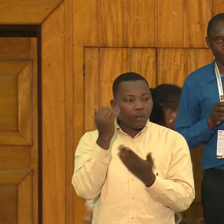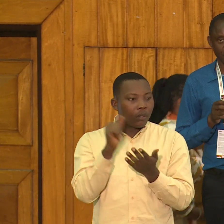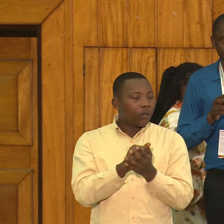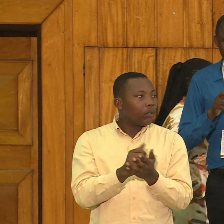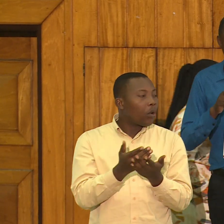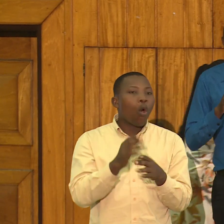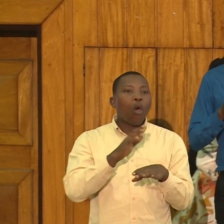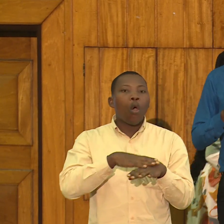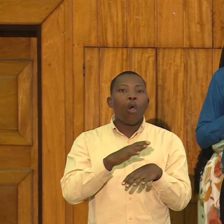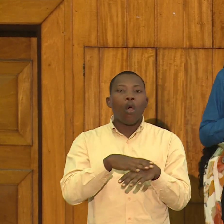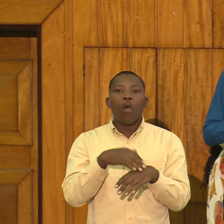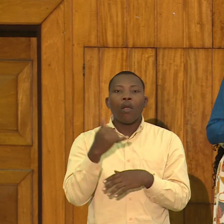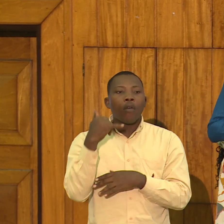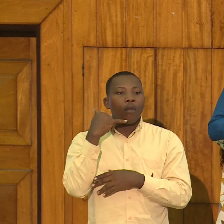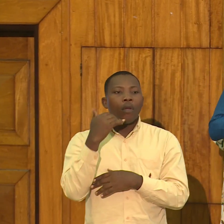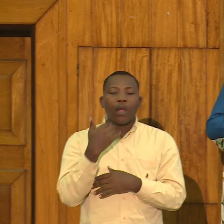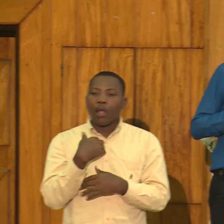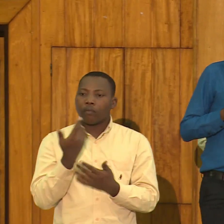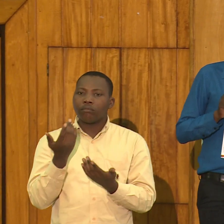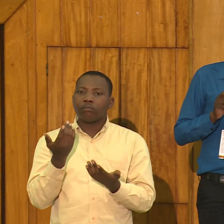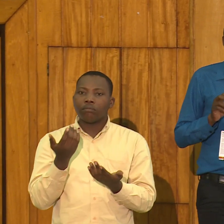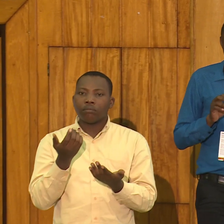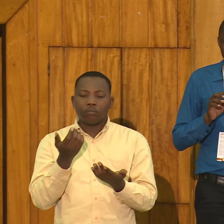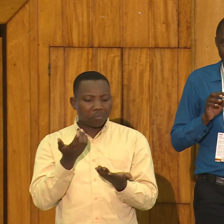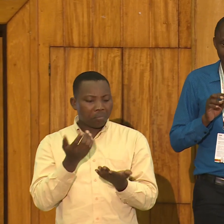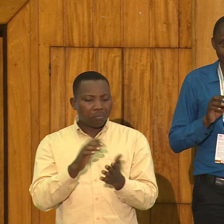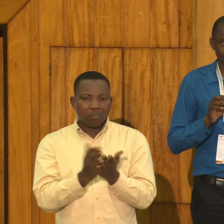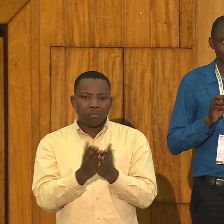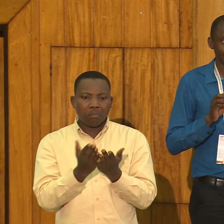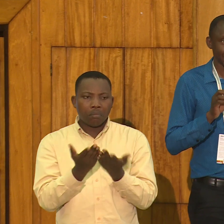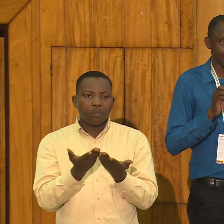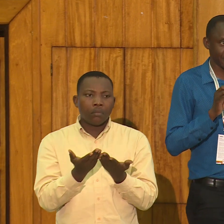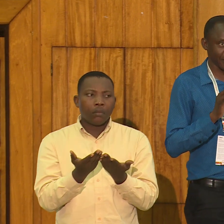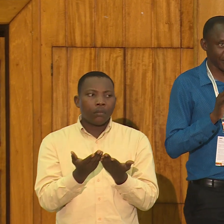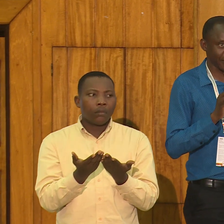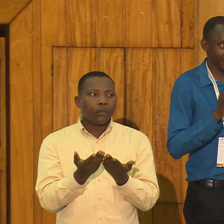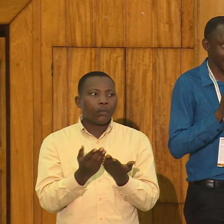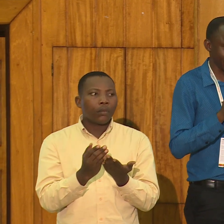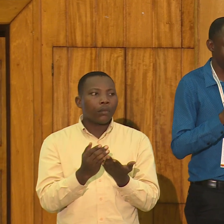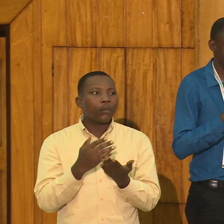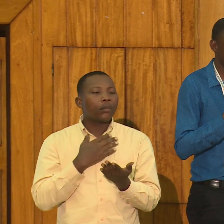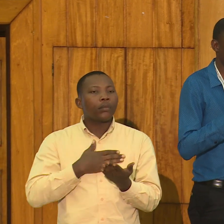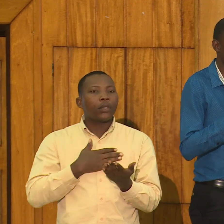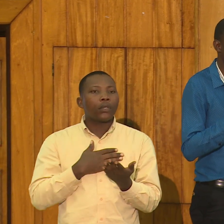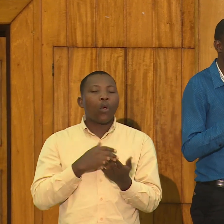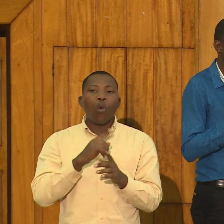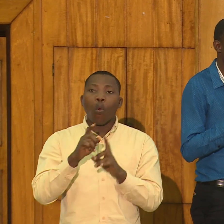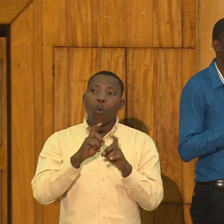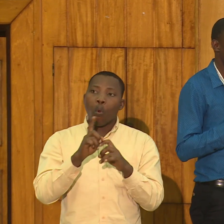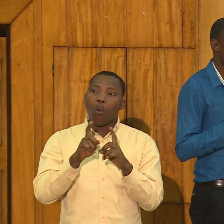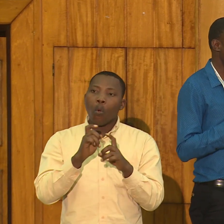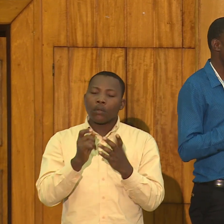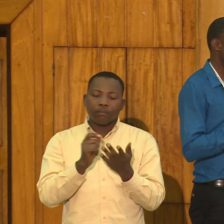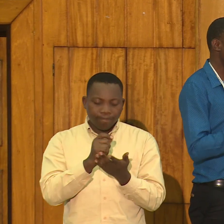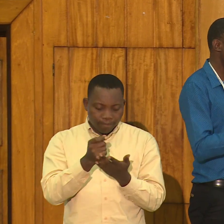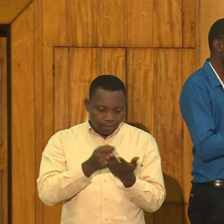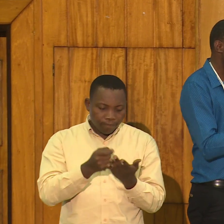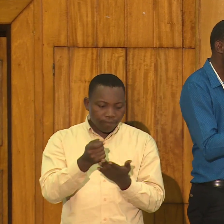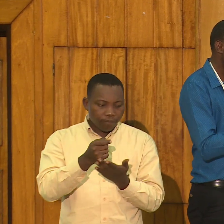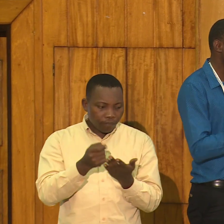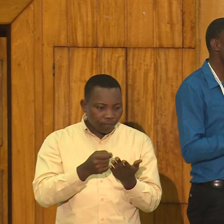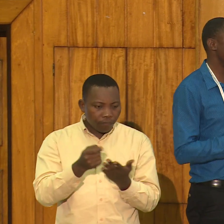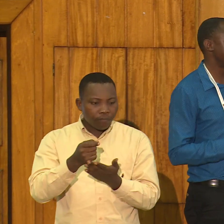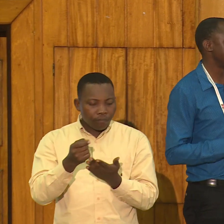your phones there's a notebook. In that notebook, kindly take down the questions you have